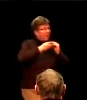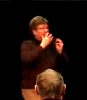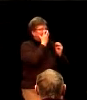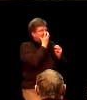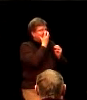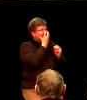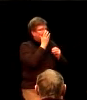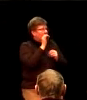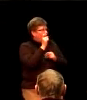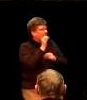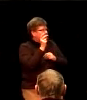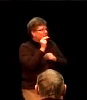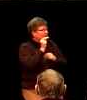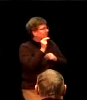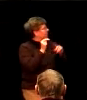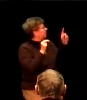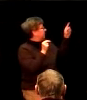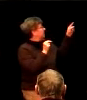up,